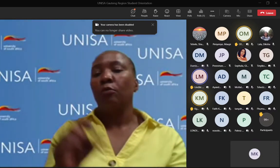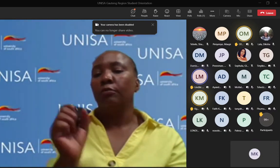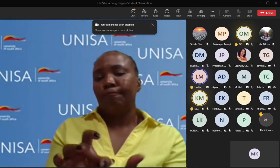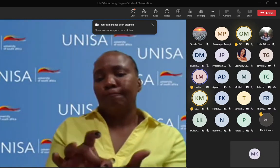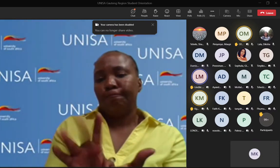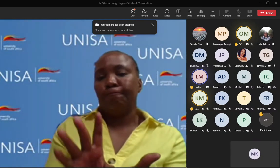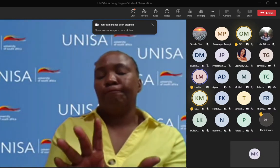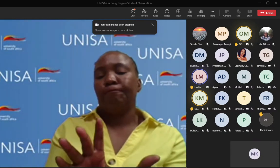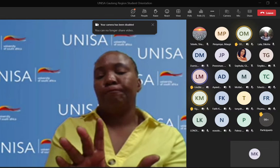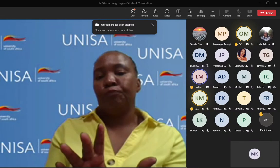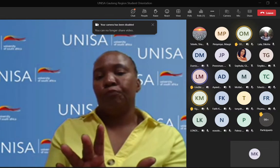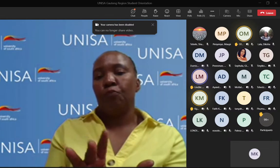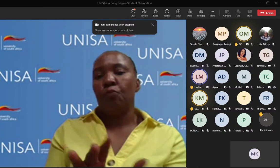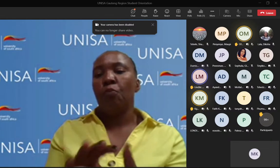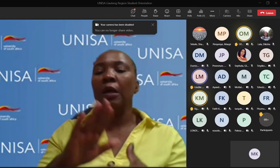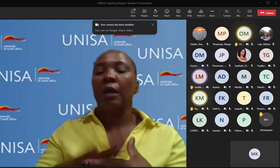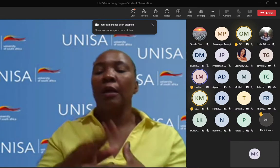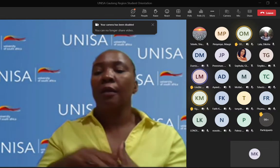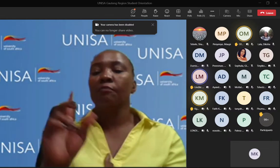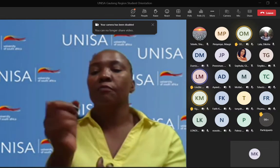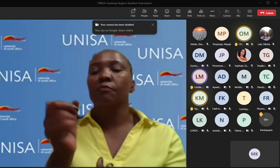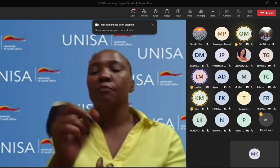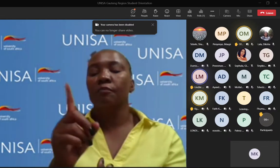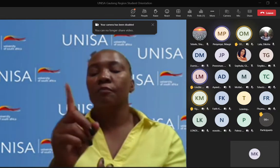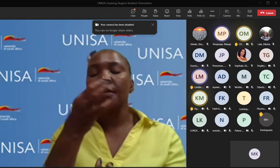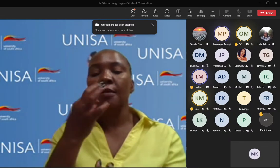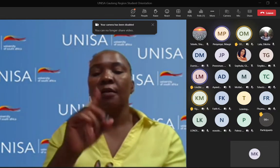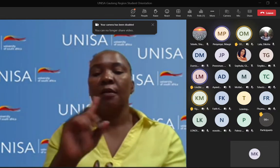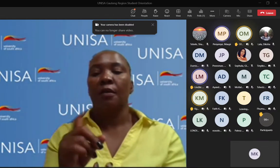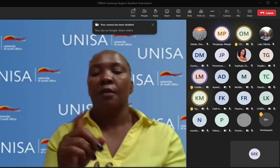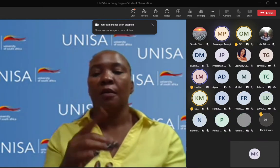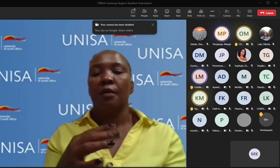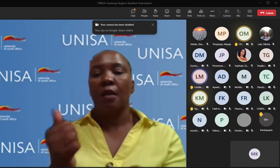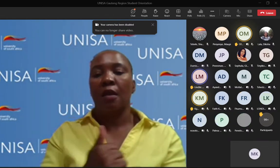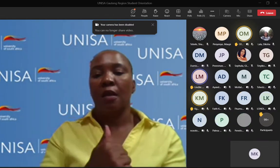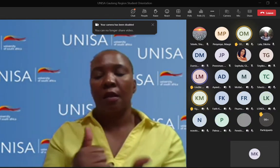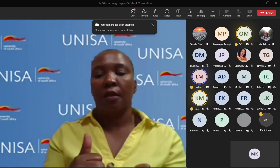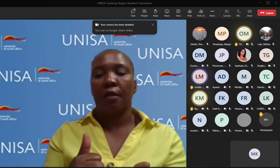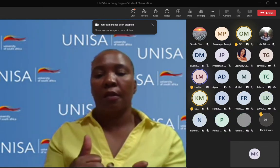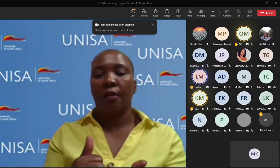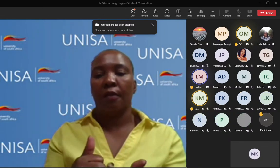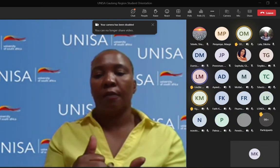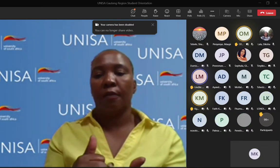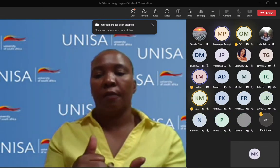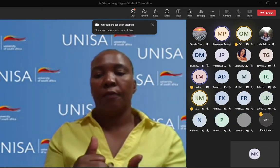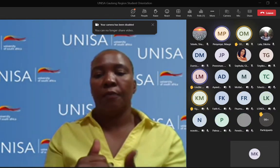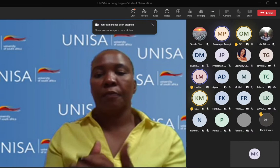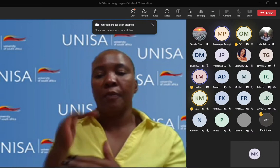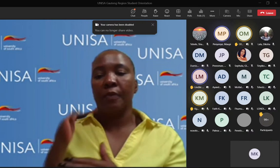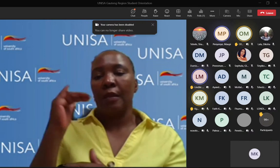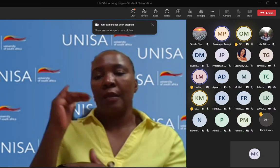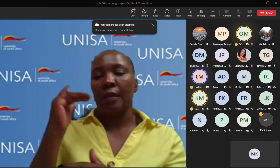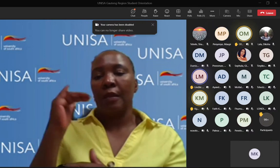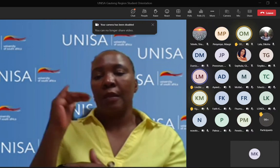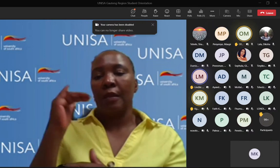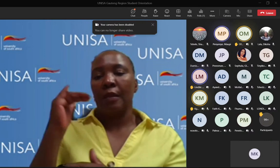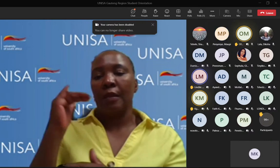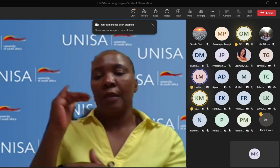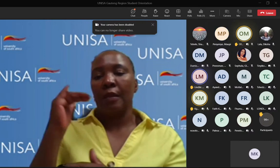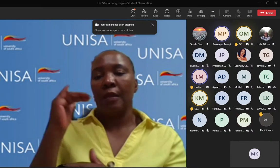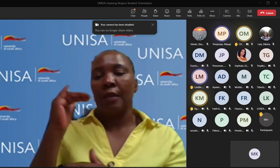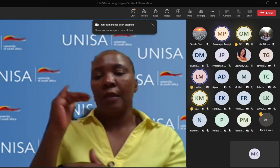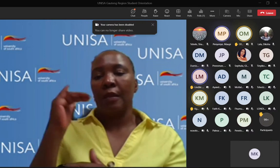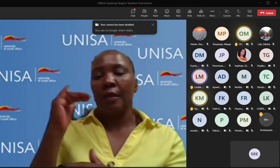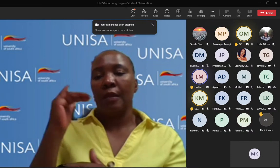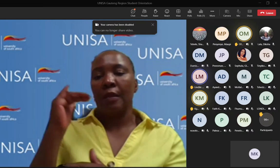is that um they said that I have reached my highest qualification but my point my question is